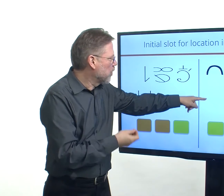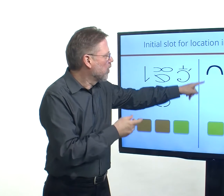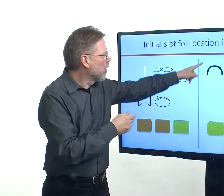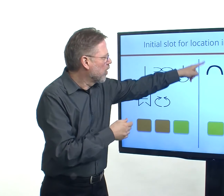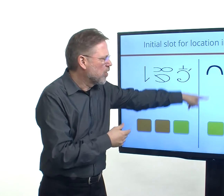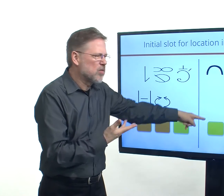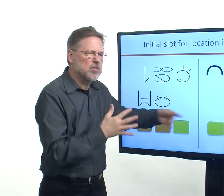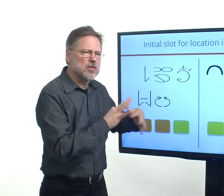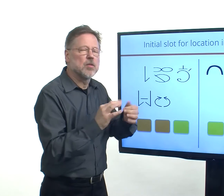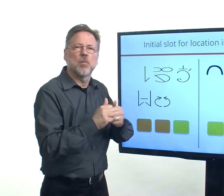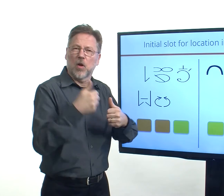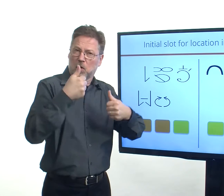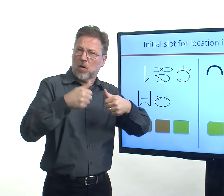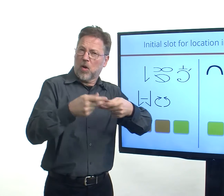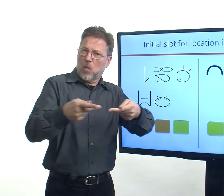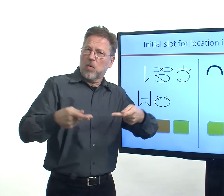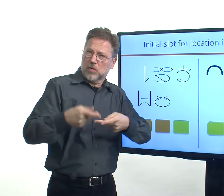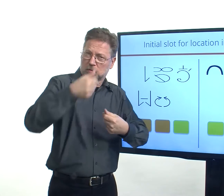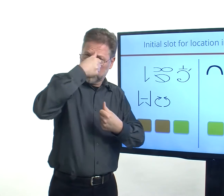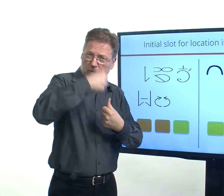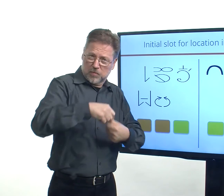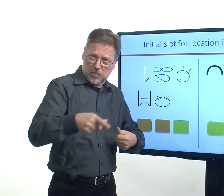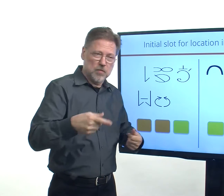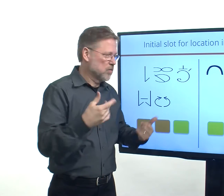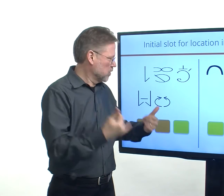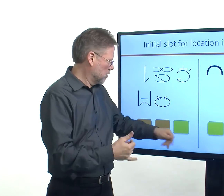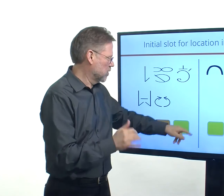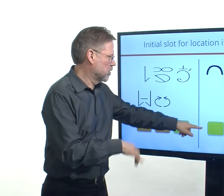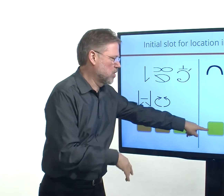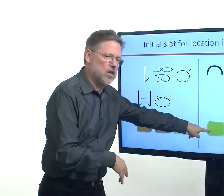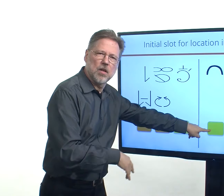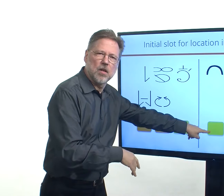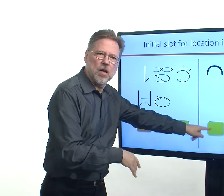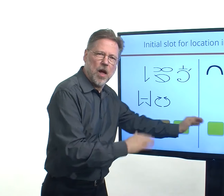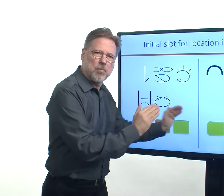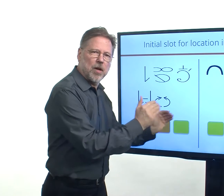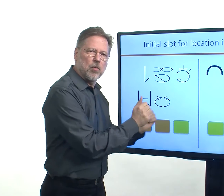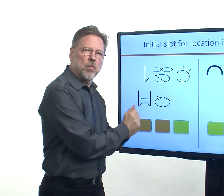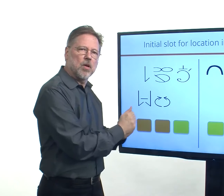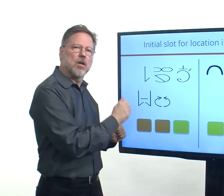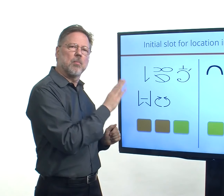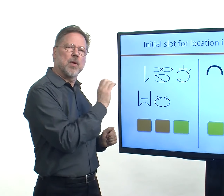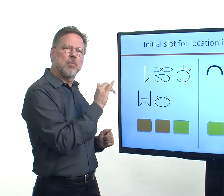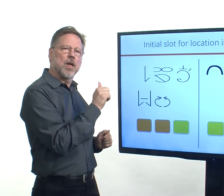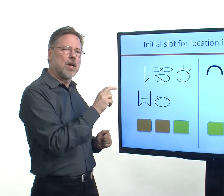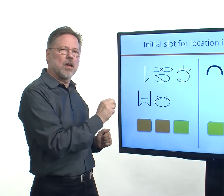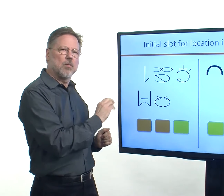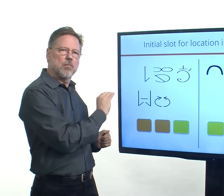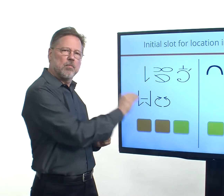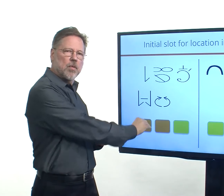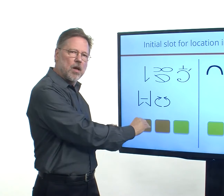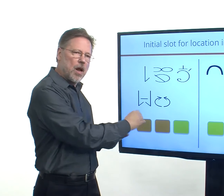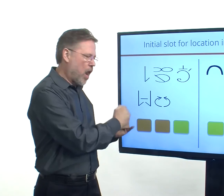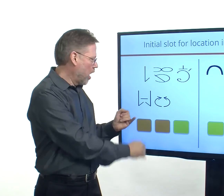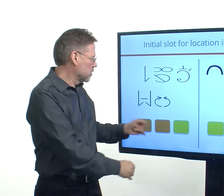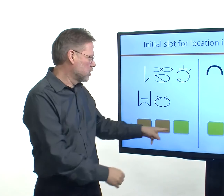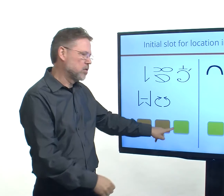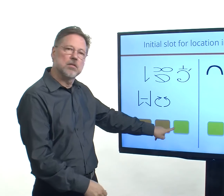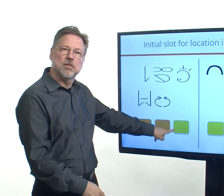doesn't. The first slot in the DASL template is for location, marked in green, compared to Bebion's system where it's at